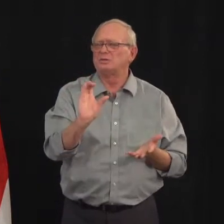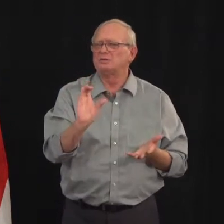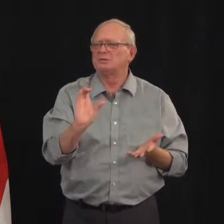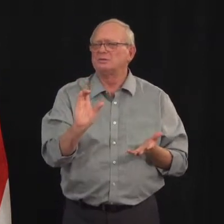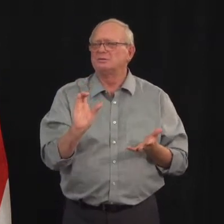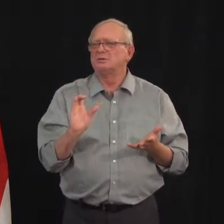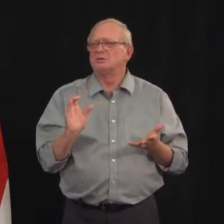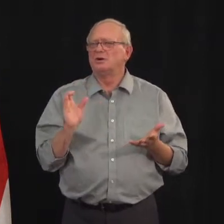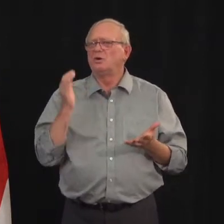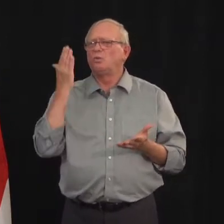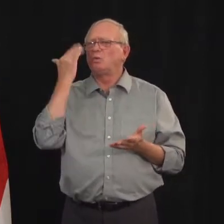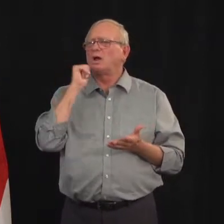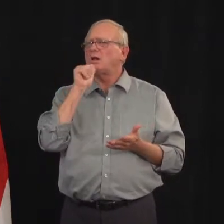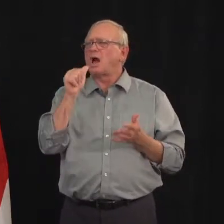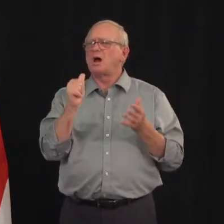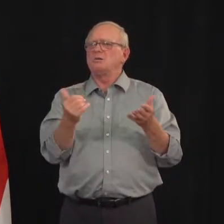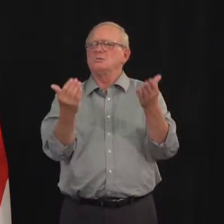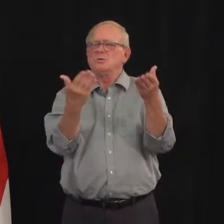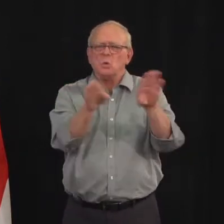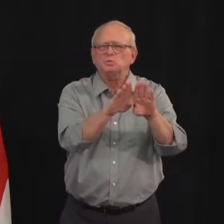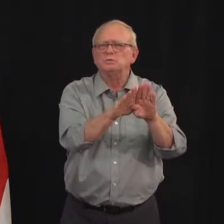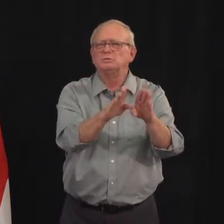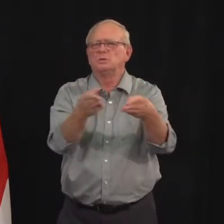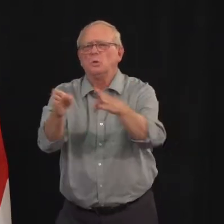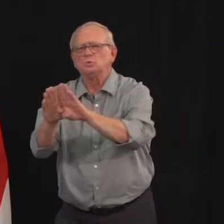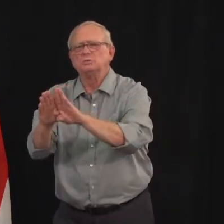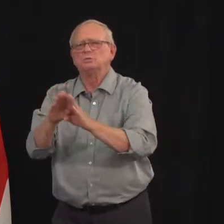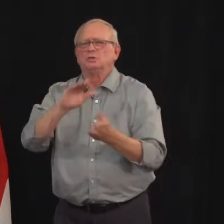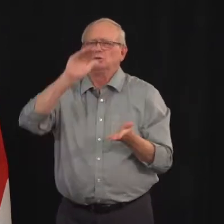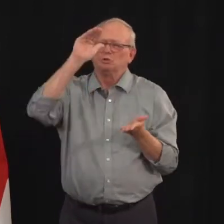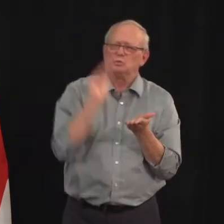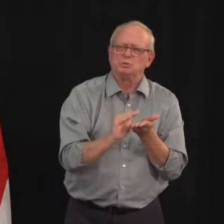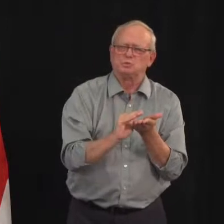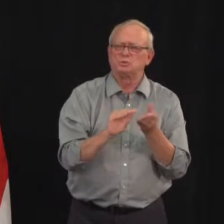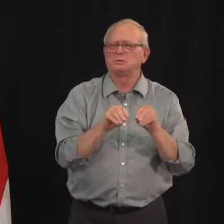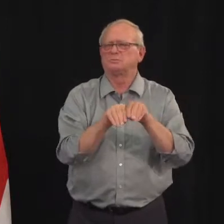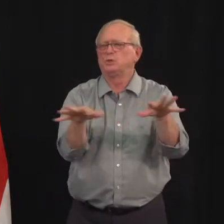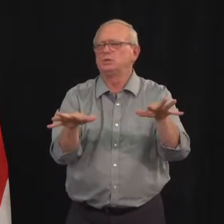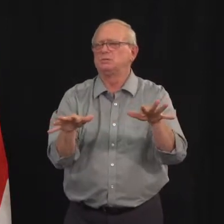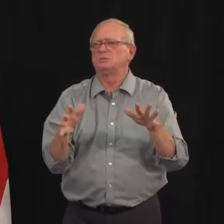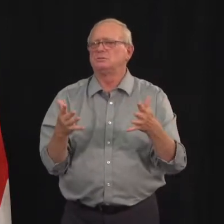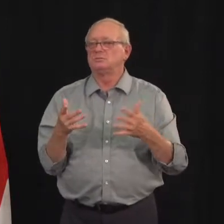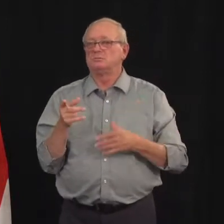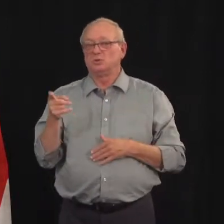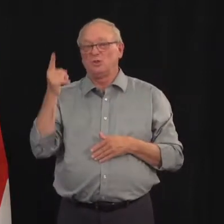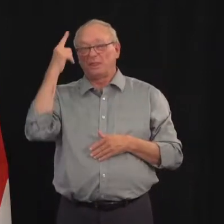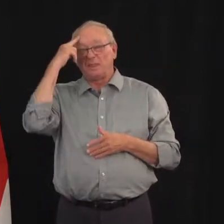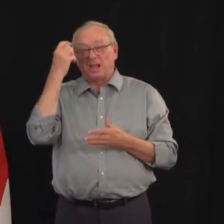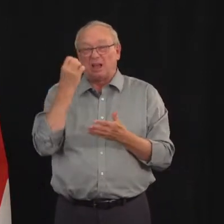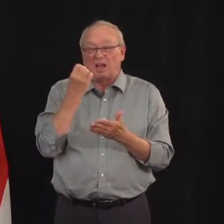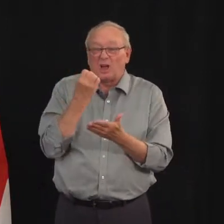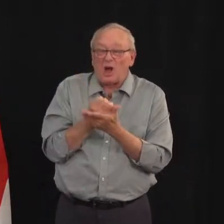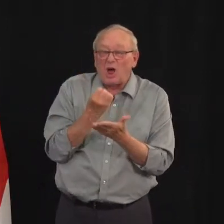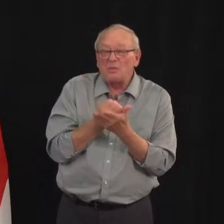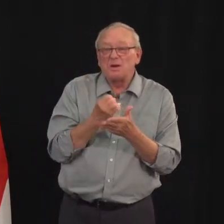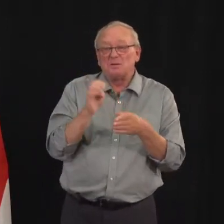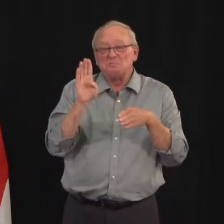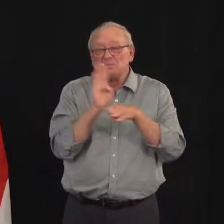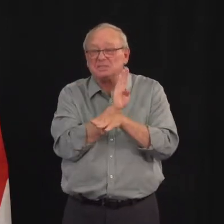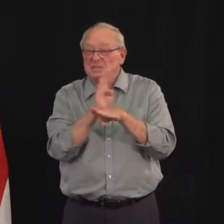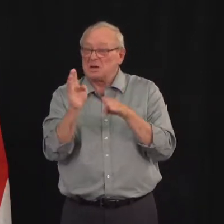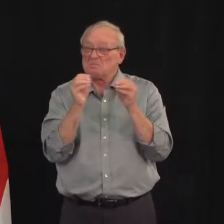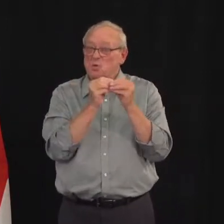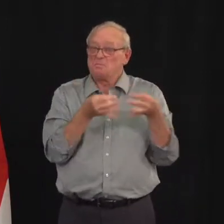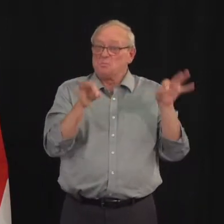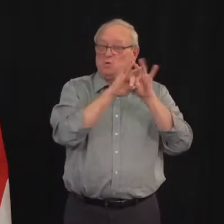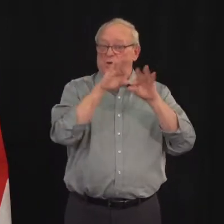spread? And are you weighing the economy over public health? It's really important to remember that health is about more